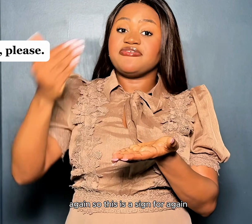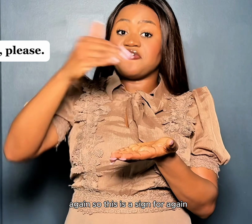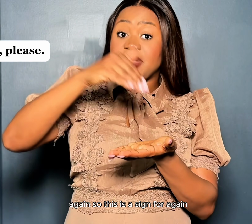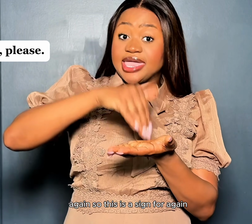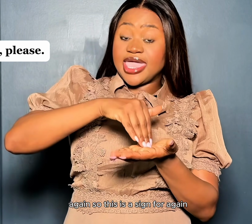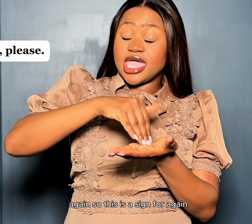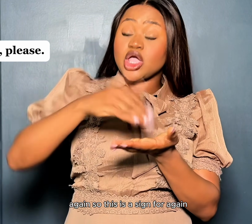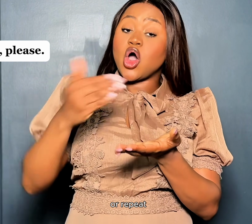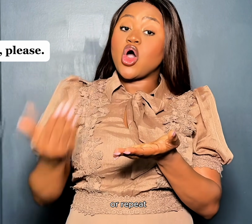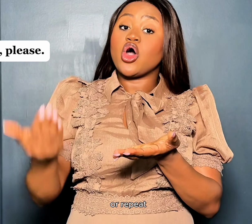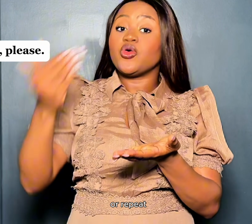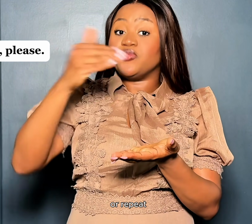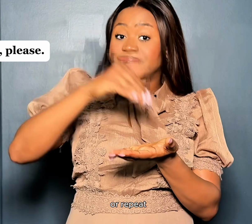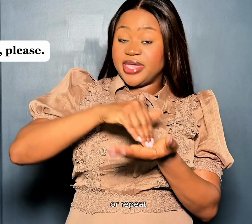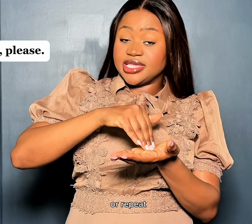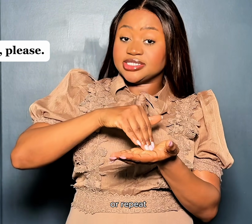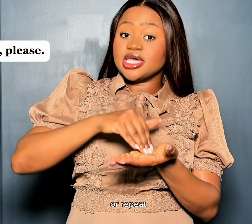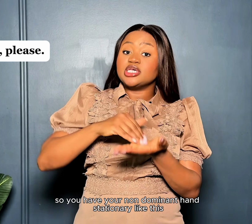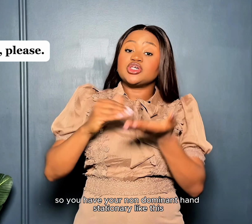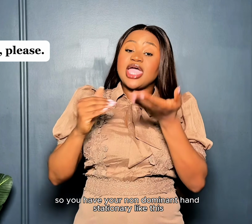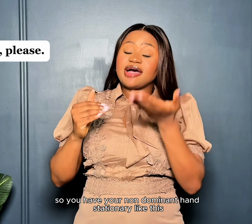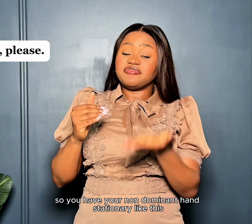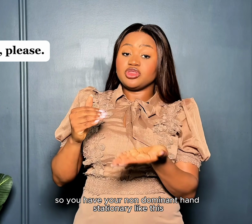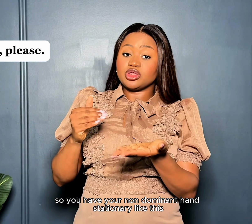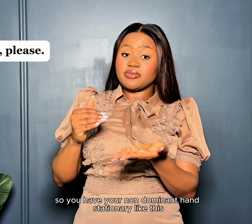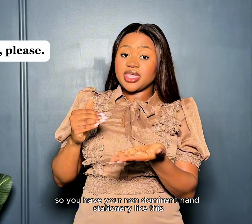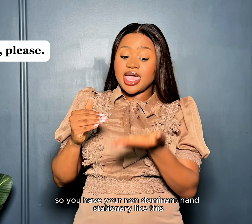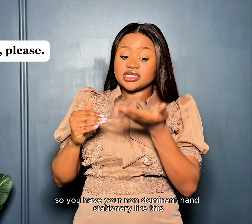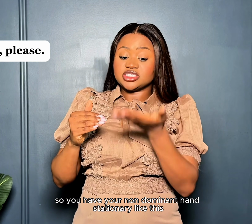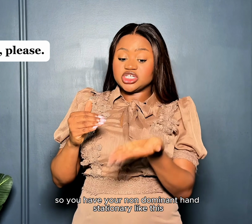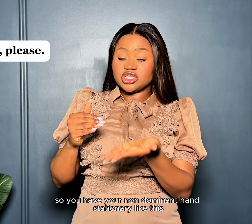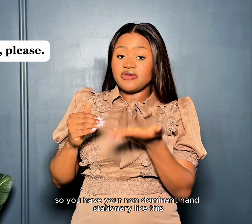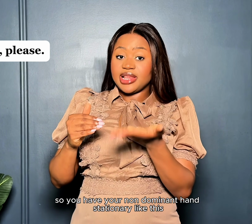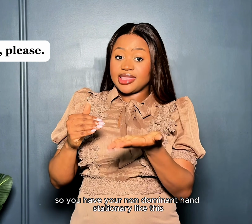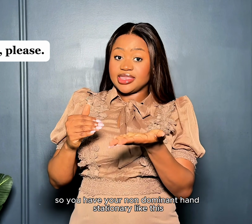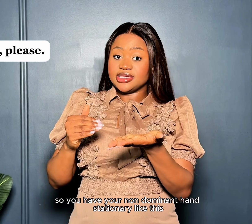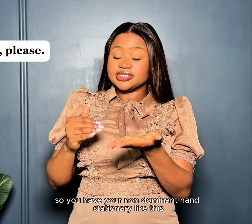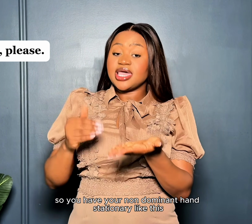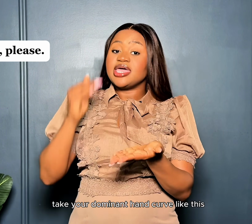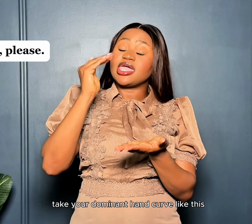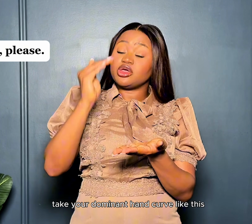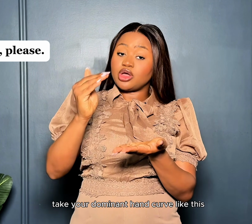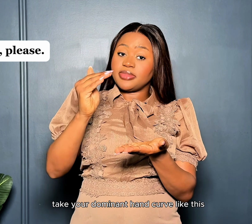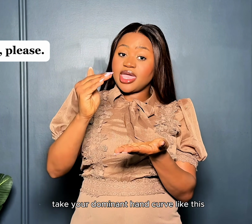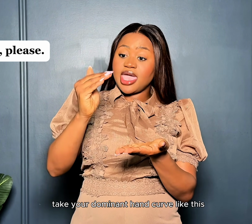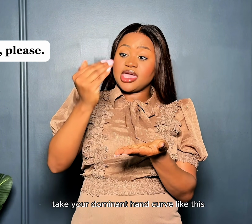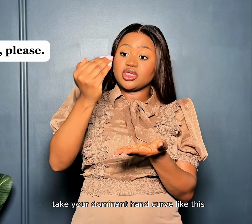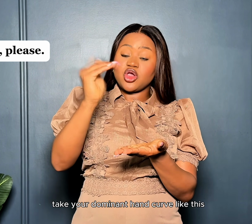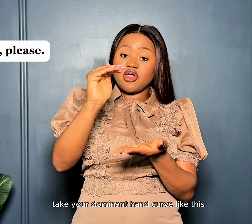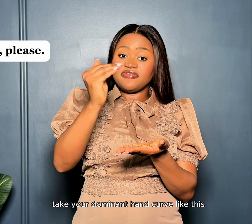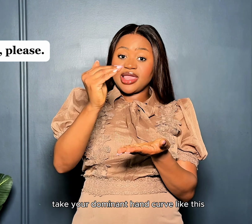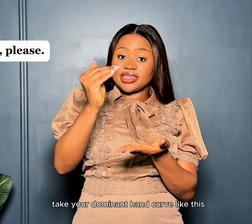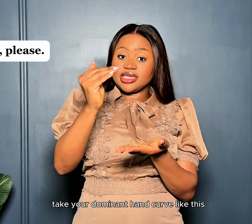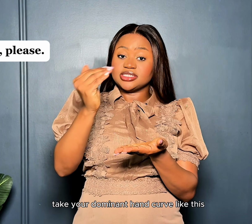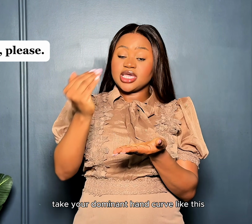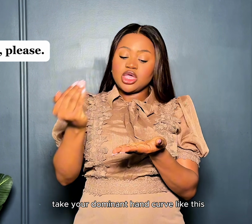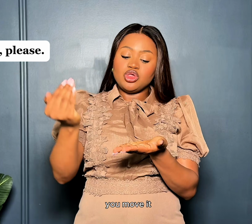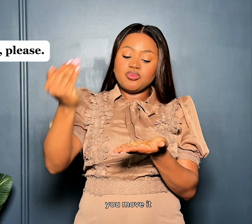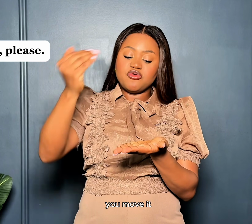for again or repeat. So you have your non-dominant hand stationary like this. Take your dominant hand curved like this. You move